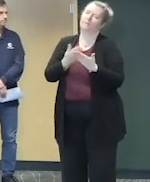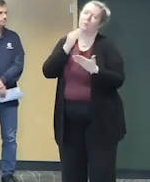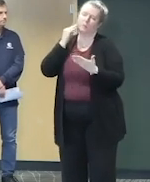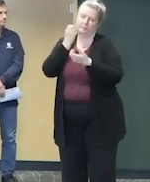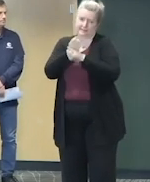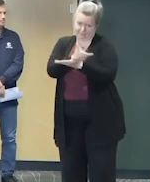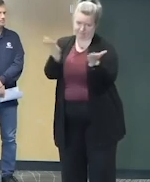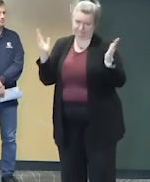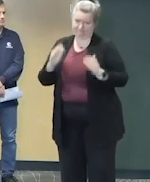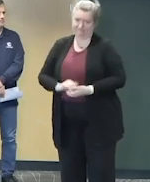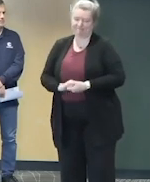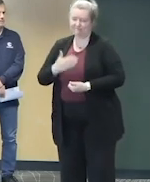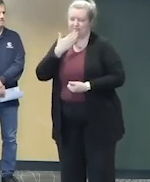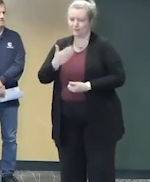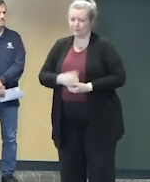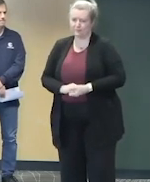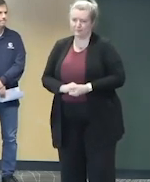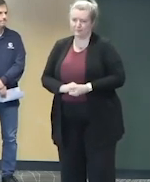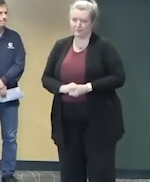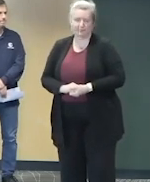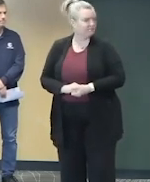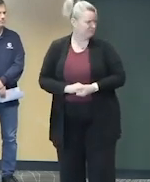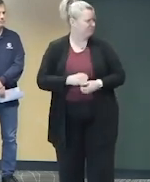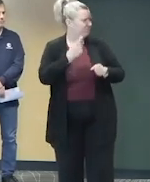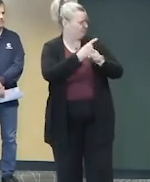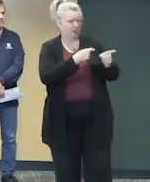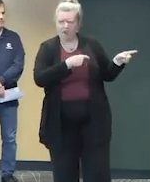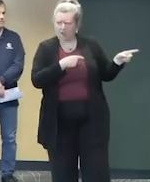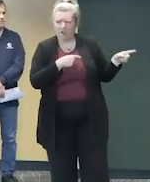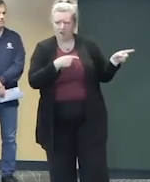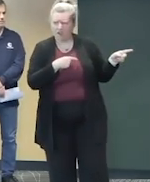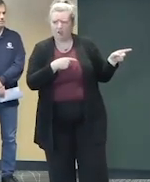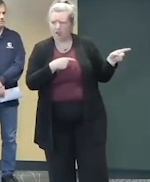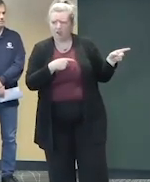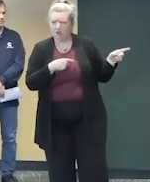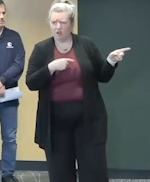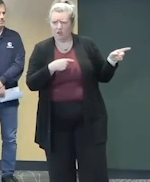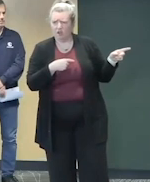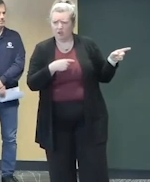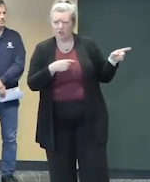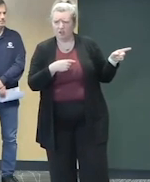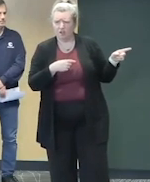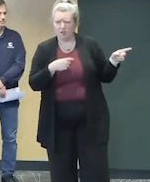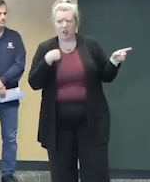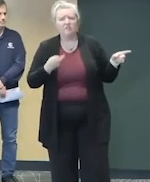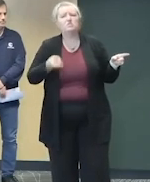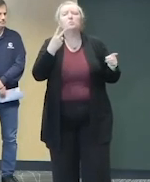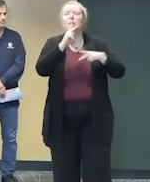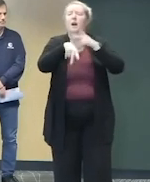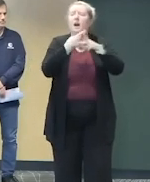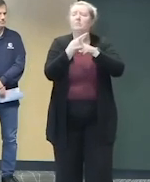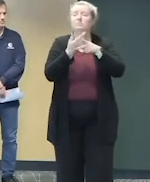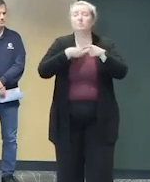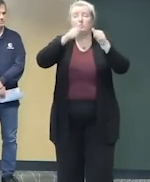you, man. Amen to that. And I think it's fair to say, yeah, you have sort of, broadly speaking, two types of snow, light, fluffy, and